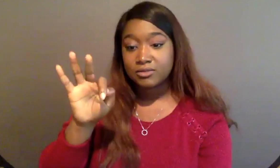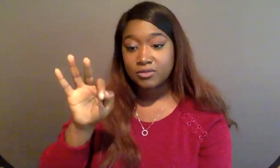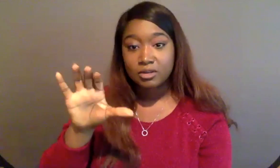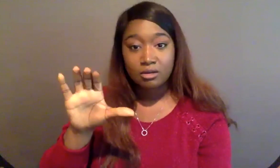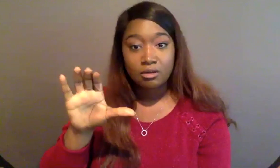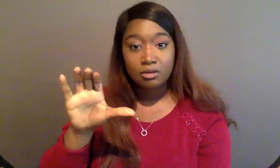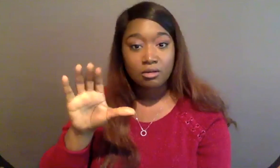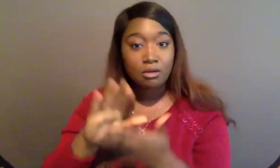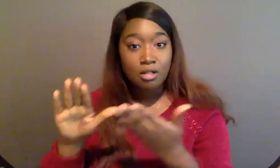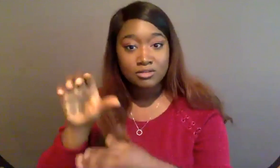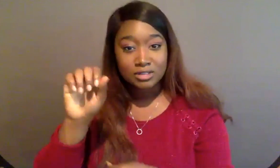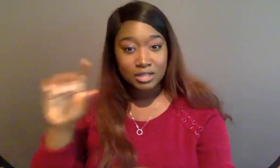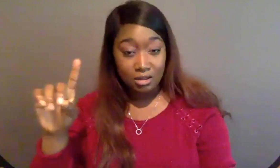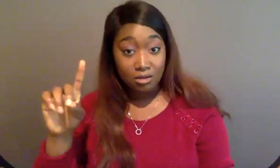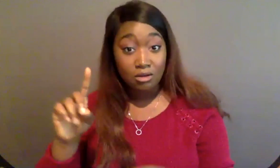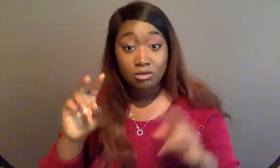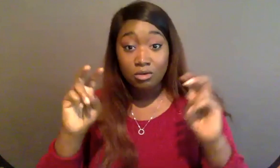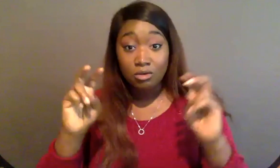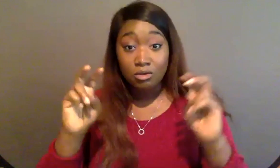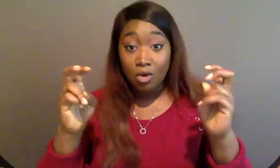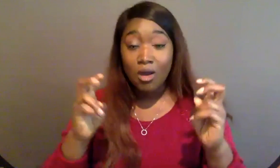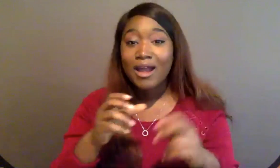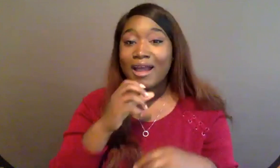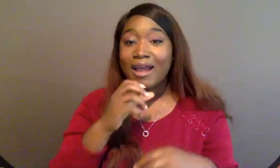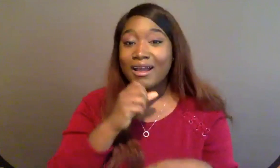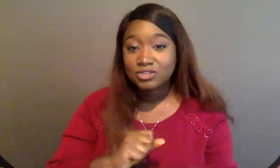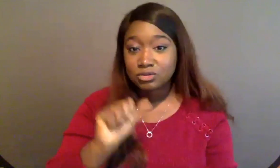Modern Kitchen, right?